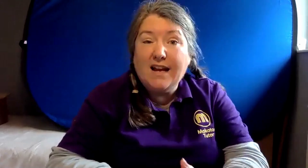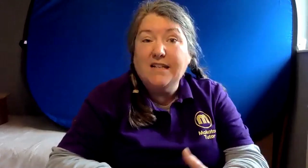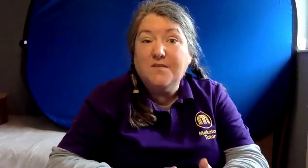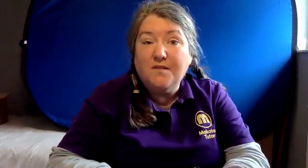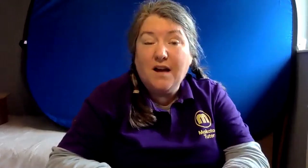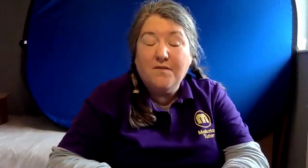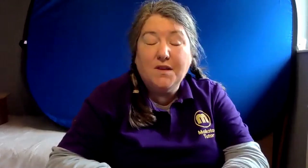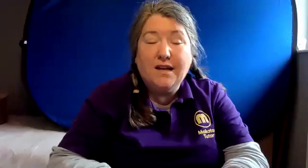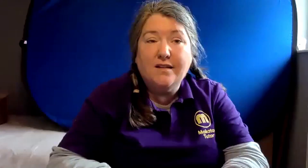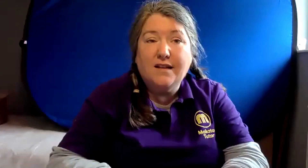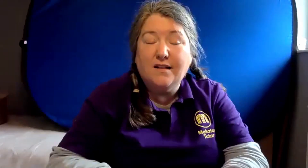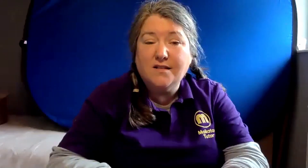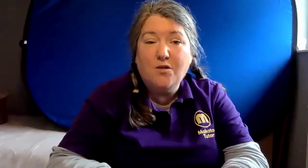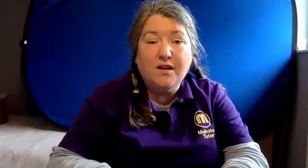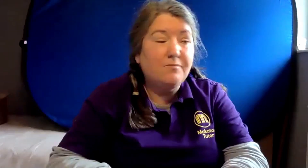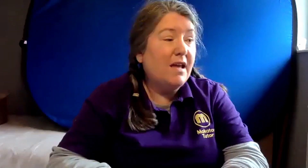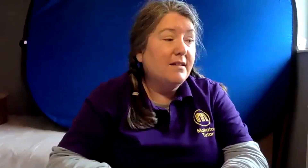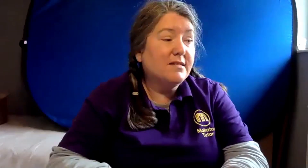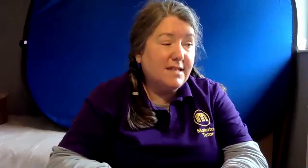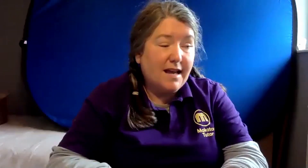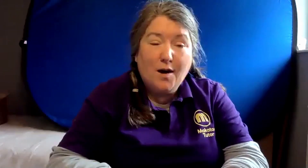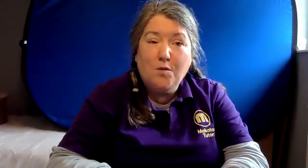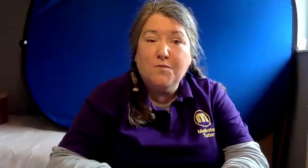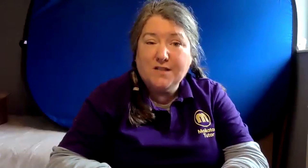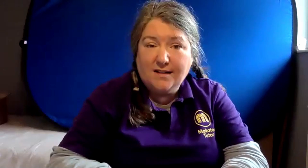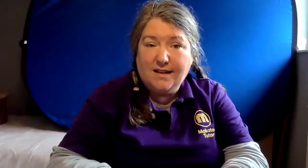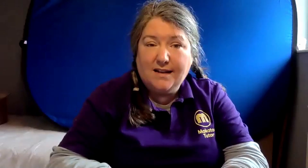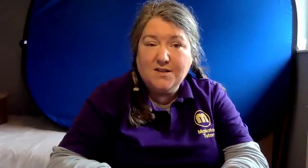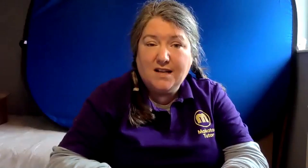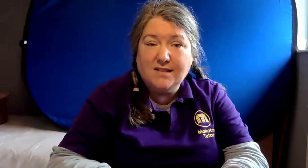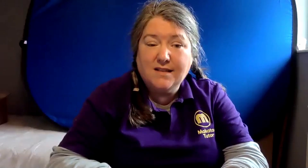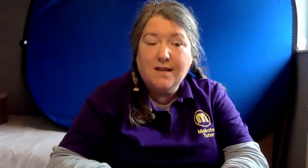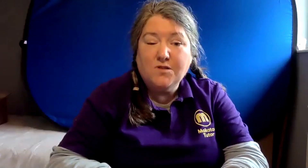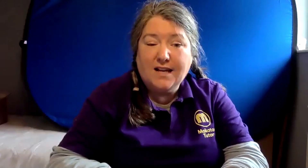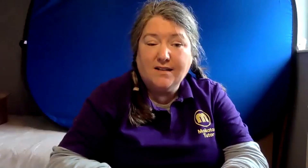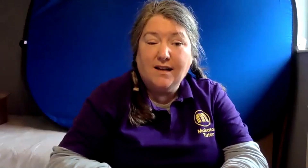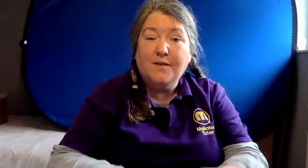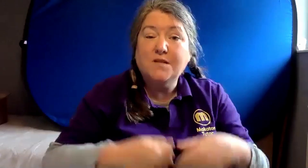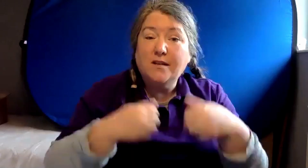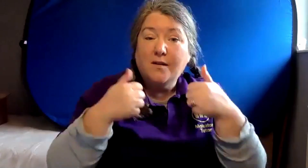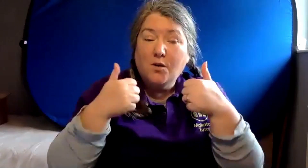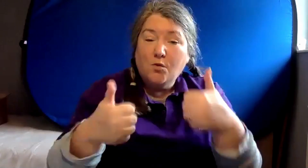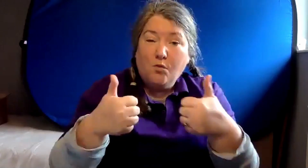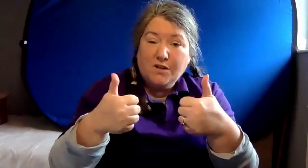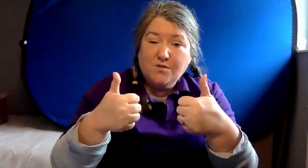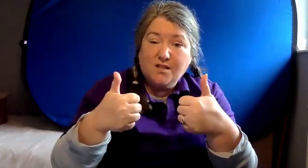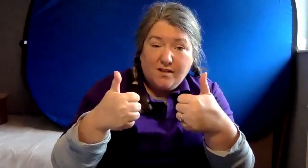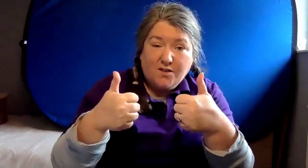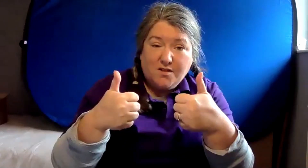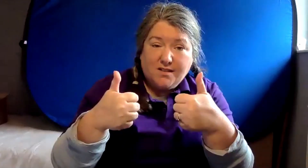phrase of the little slogan, stay at home, protect the NHS, protect lives, we do a solid good at the